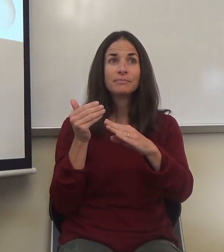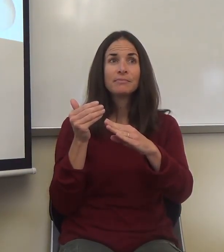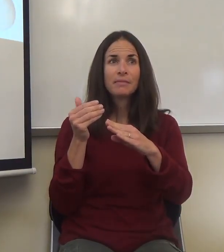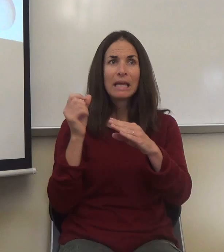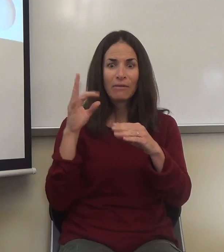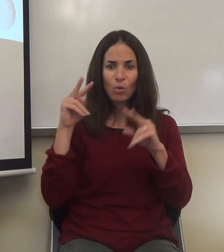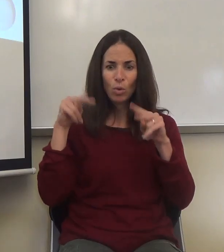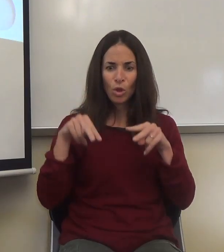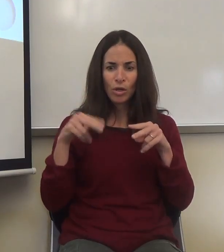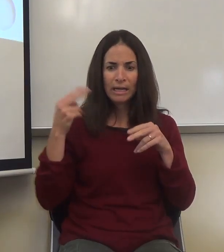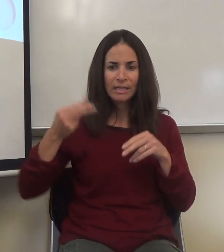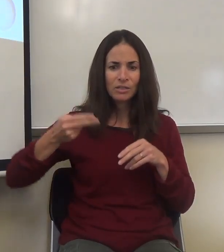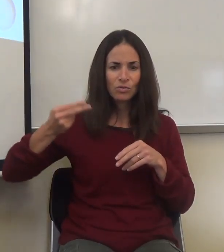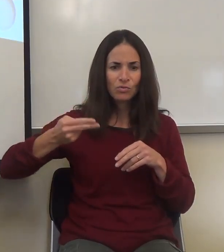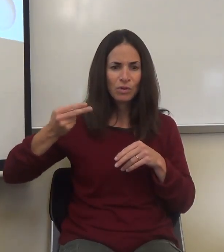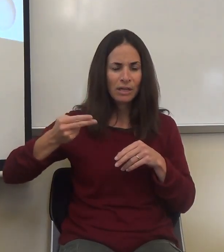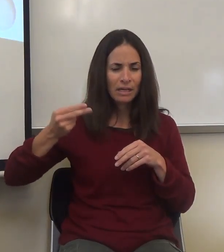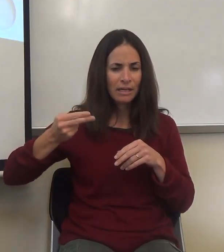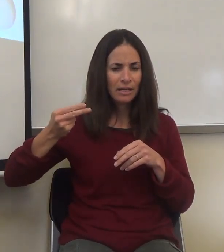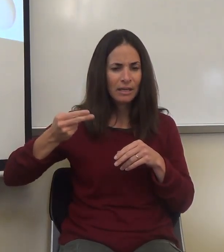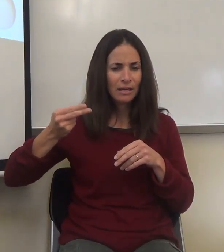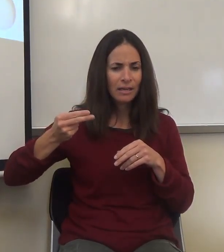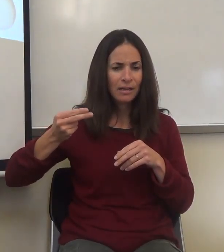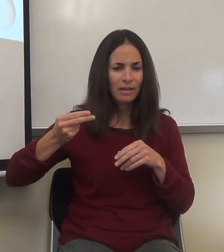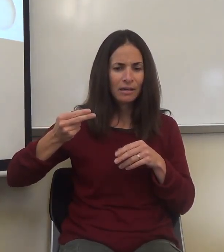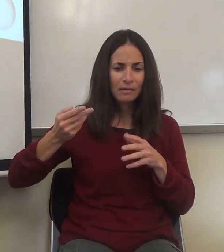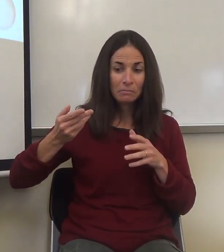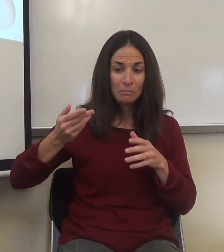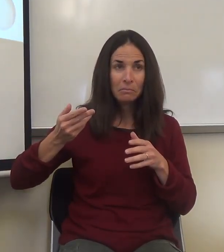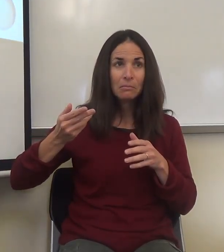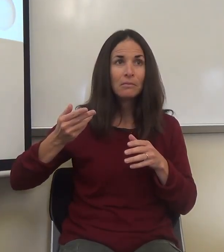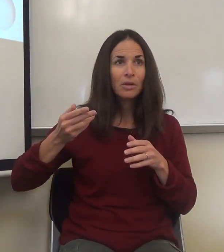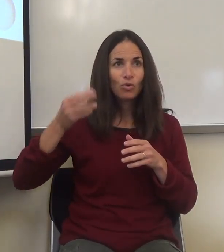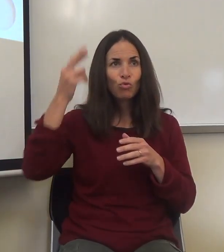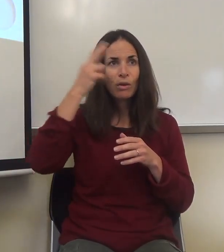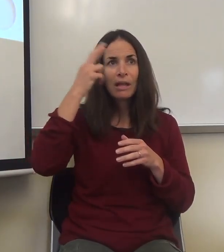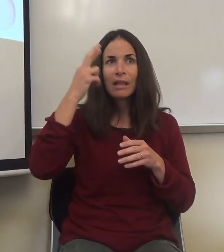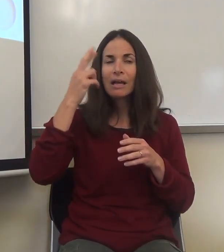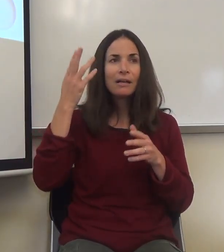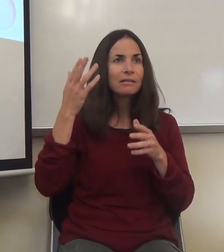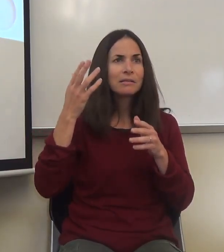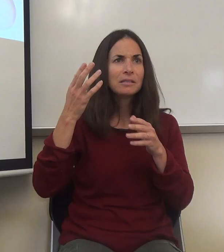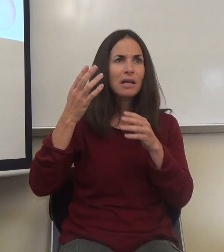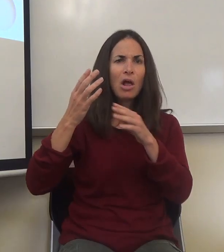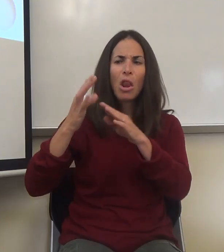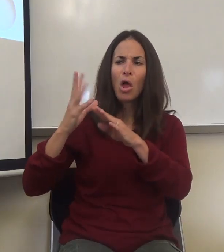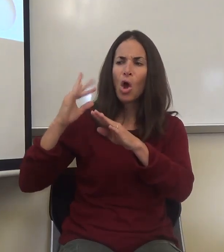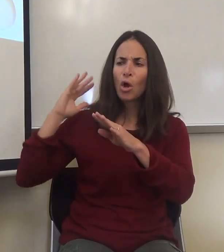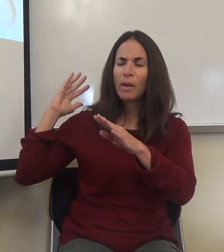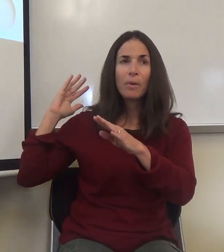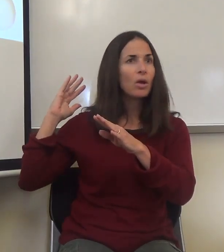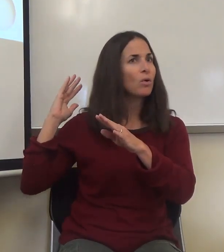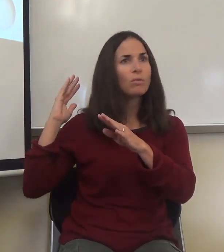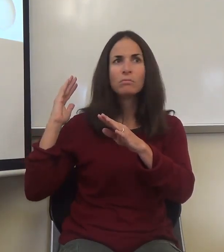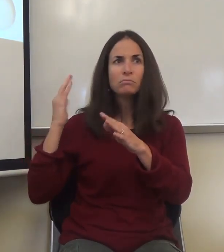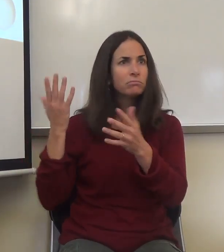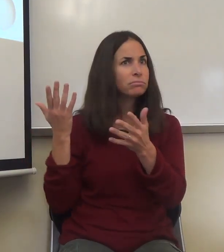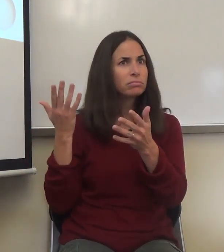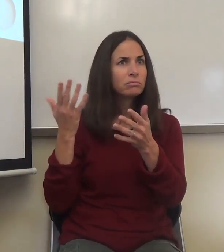little before that. Not as much before that as you would think, though. It's only about 30 years before that. It was in the